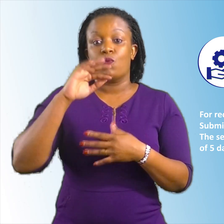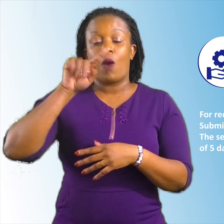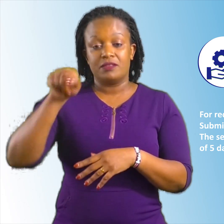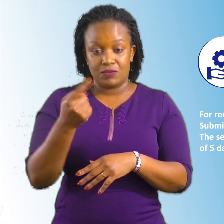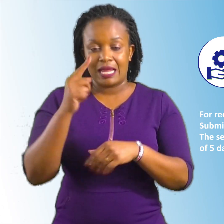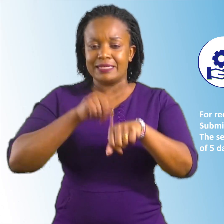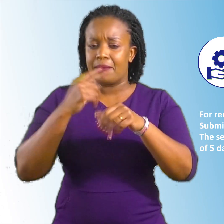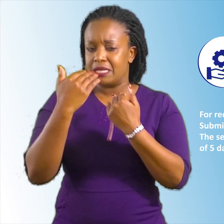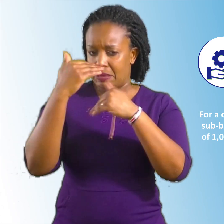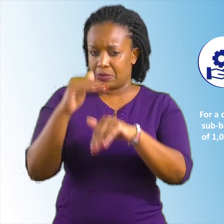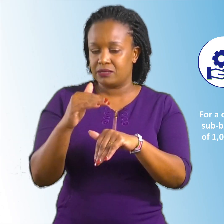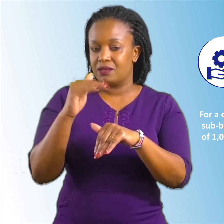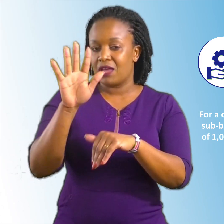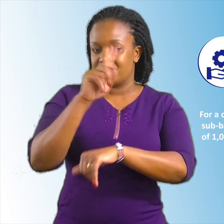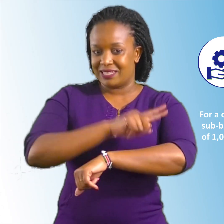of 5 days.